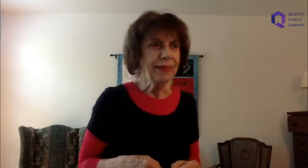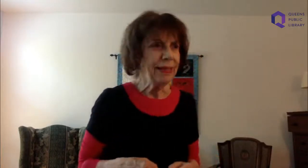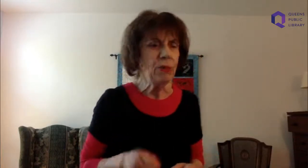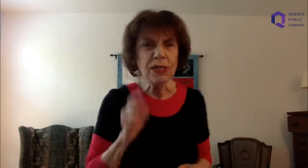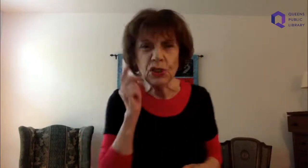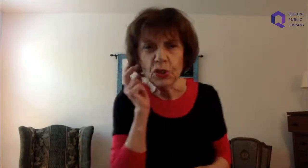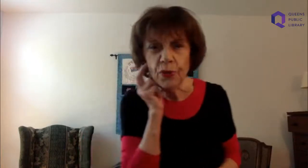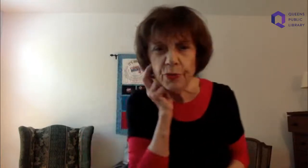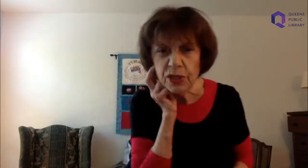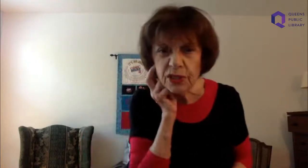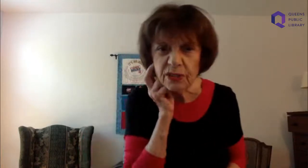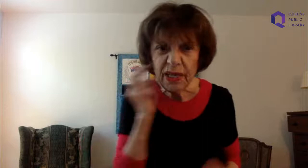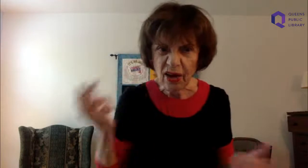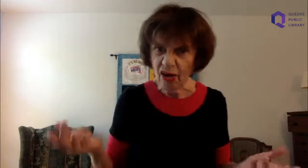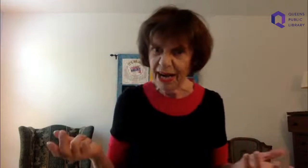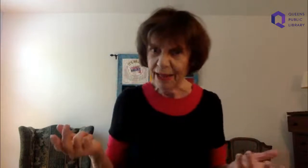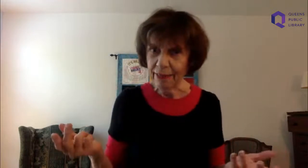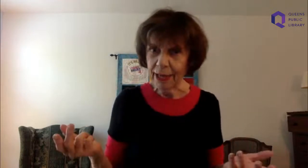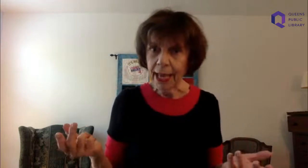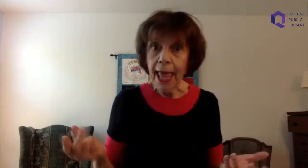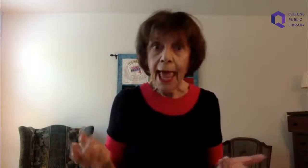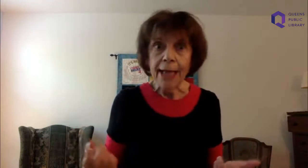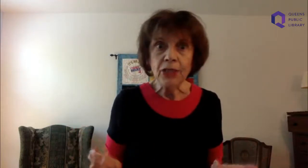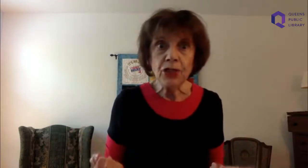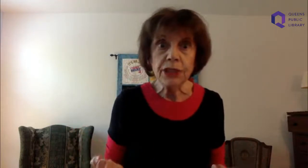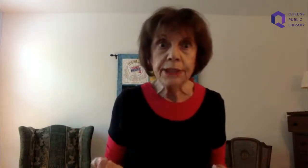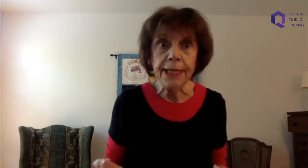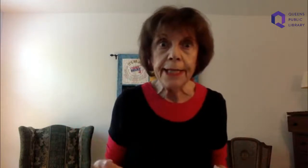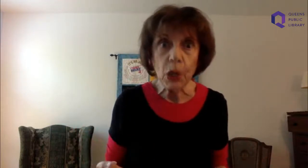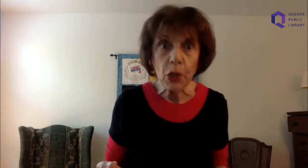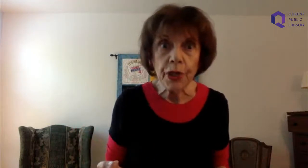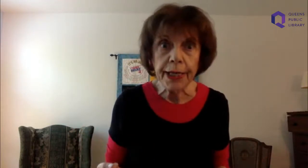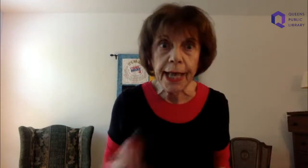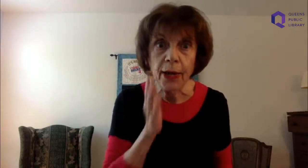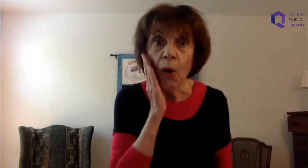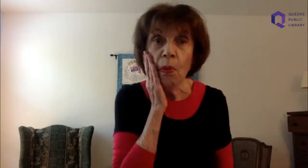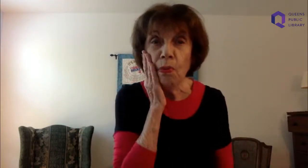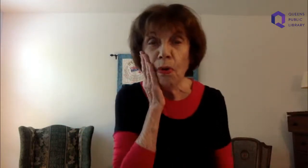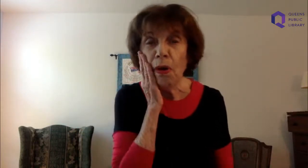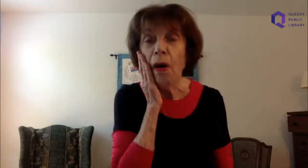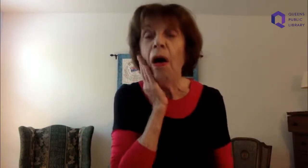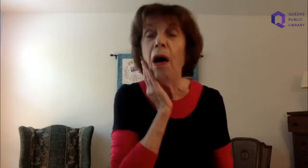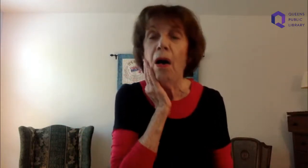He wasn't sure he heard anything. And just then he heard it again. Whoa!